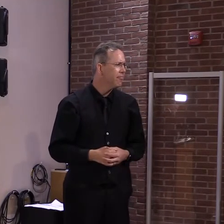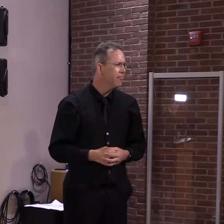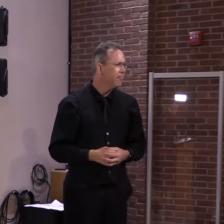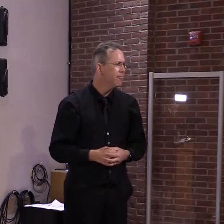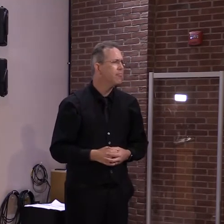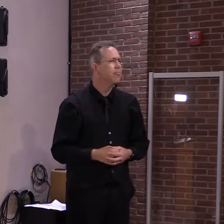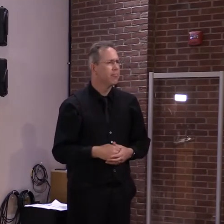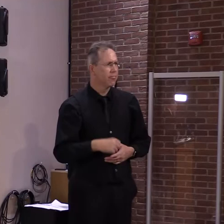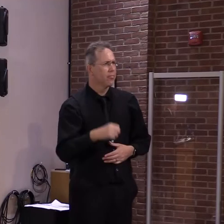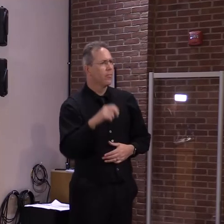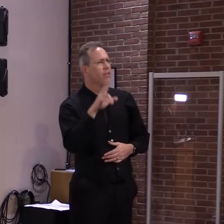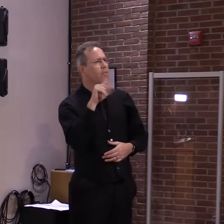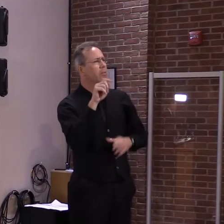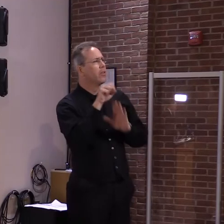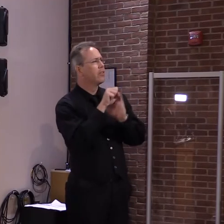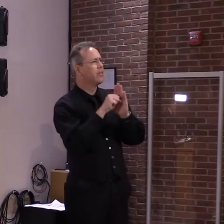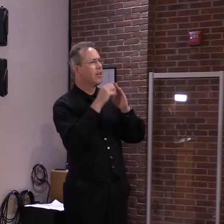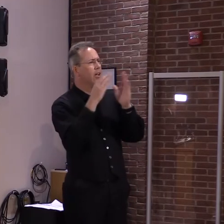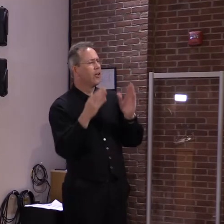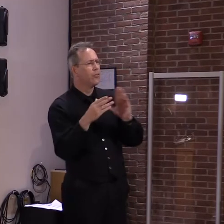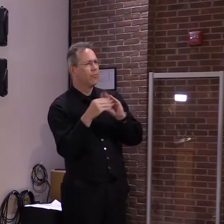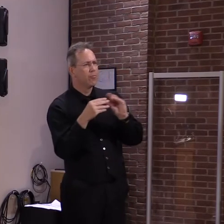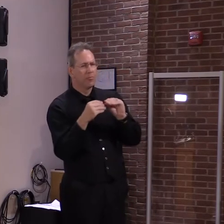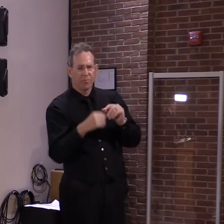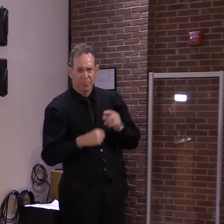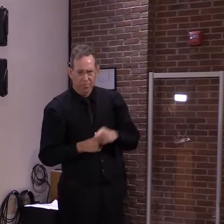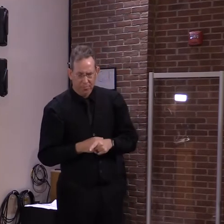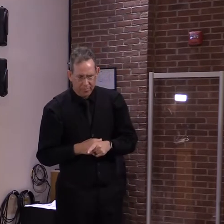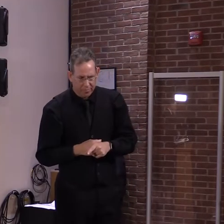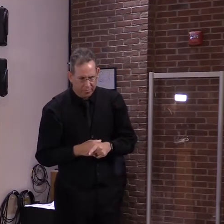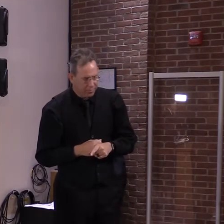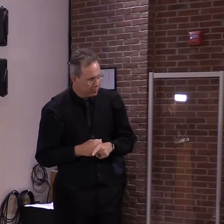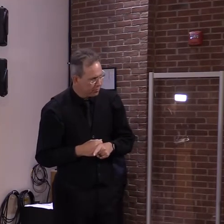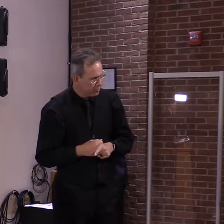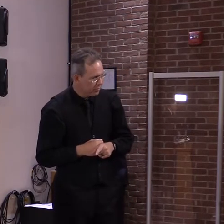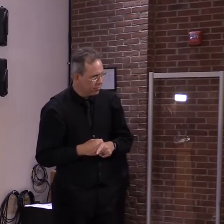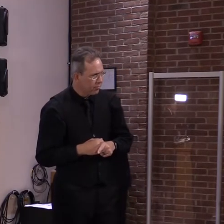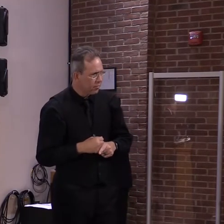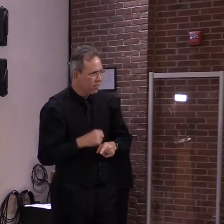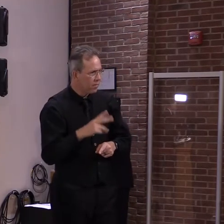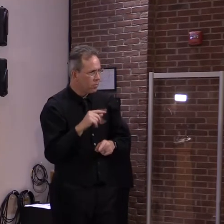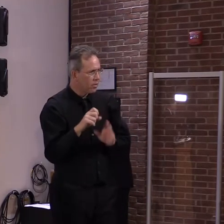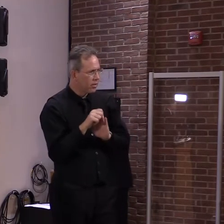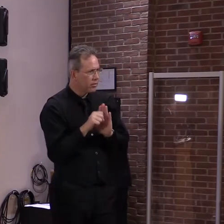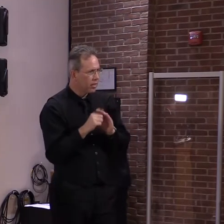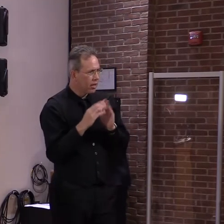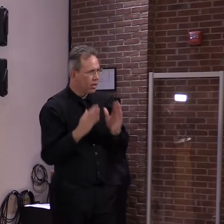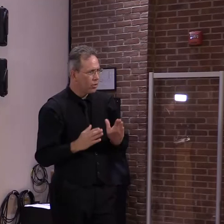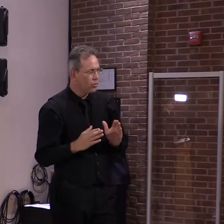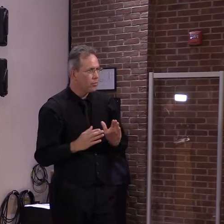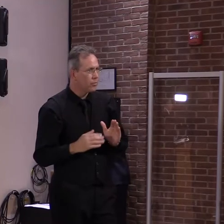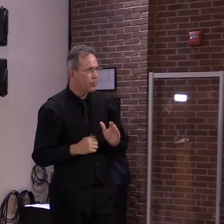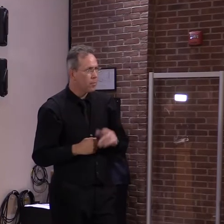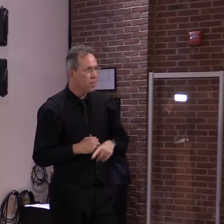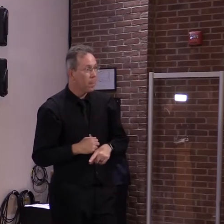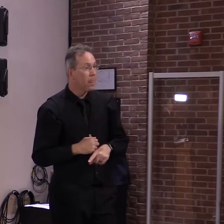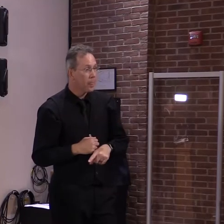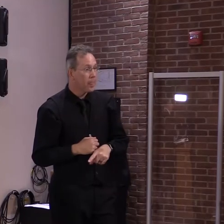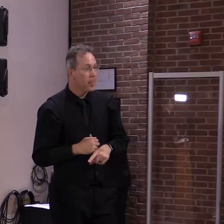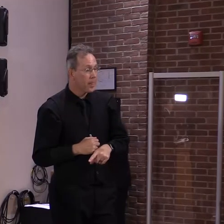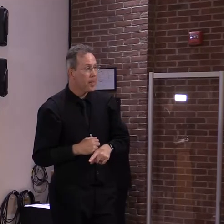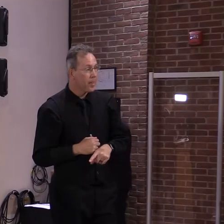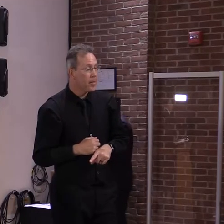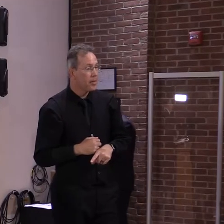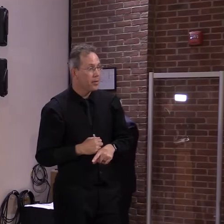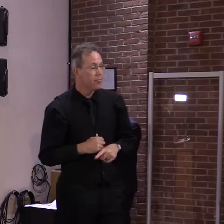Good Governor, the New York